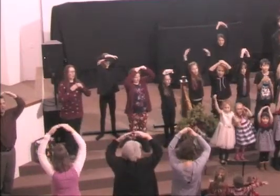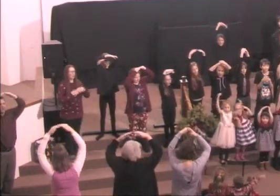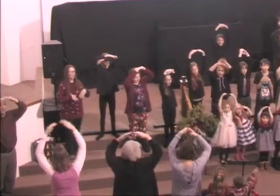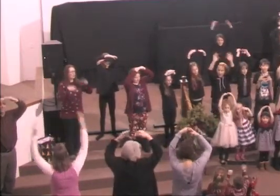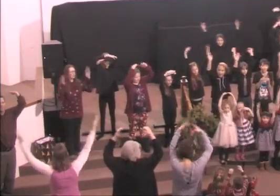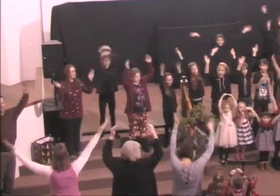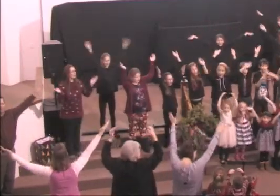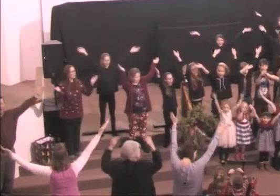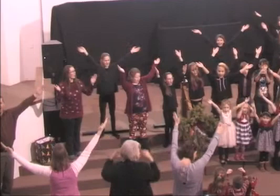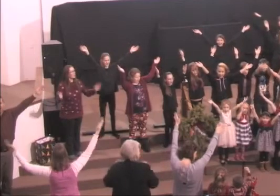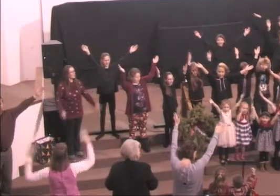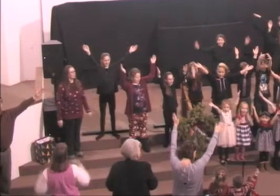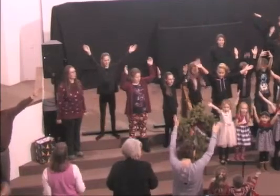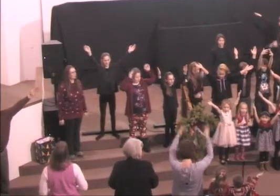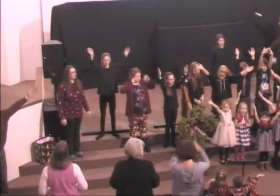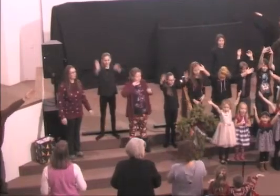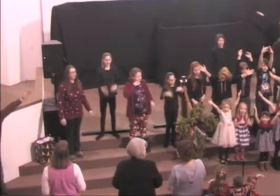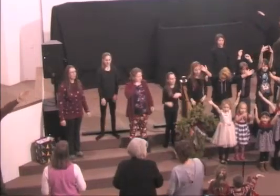O to the Y.